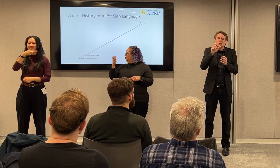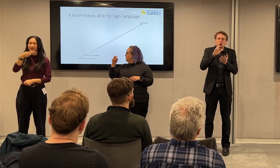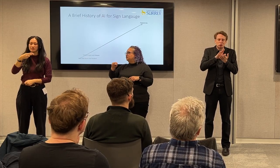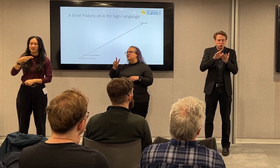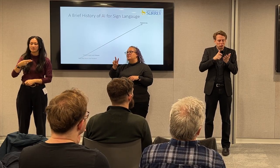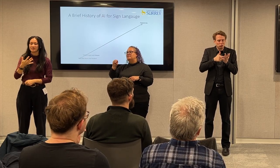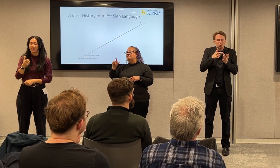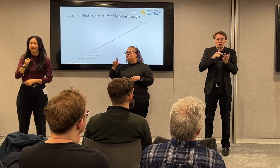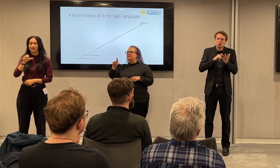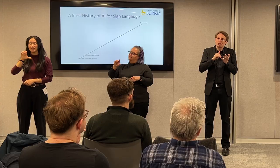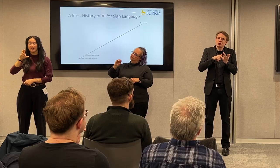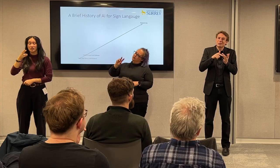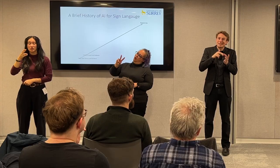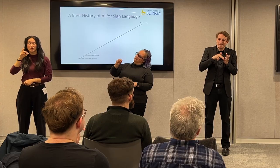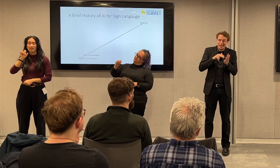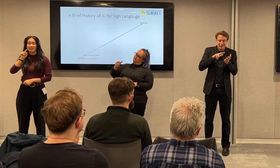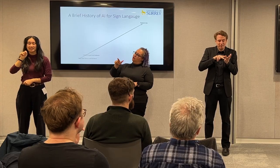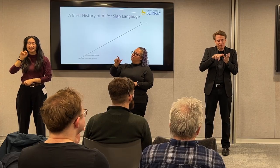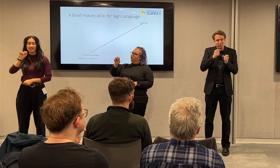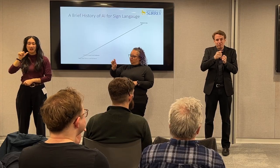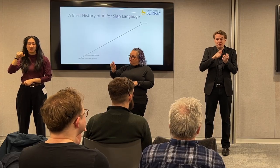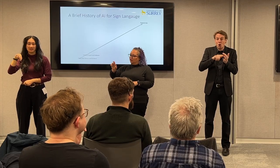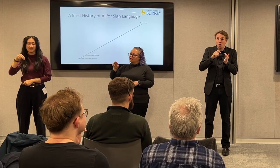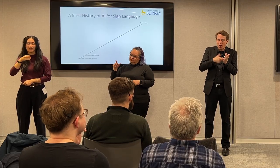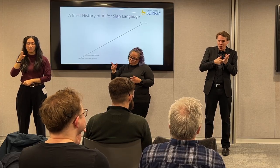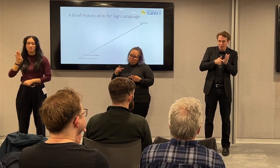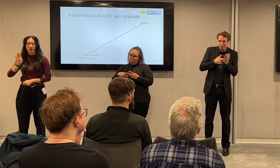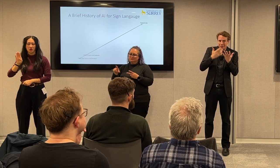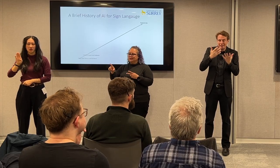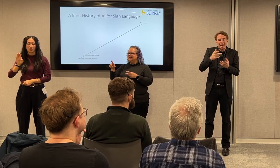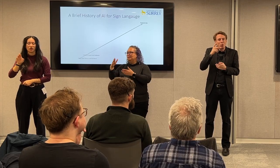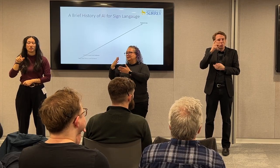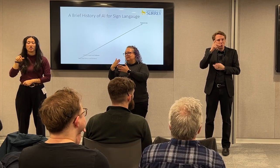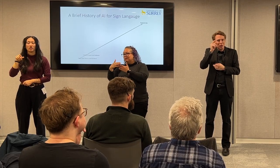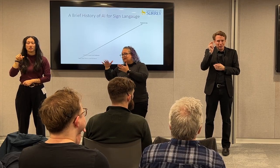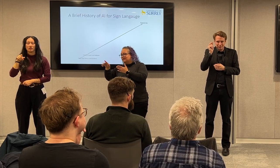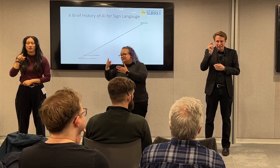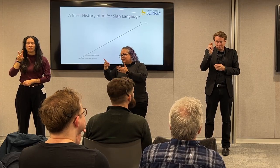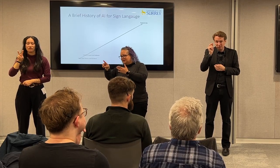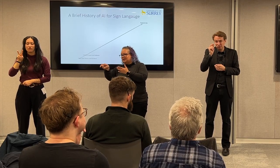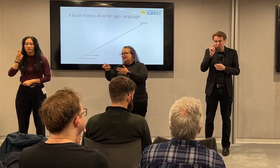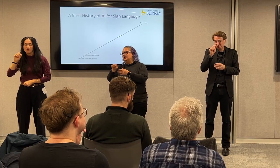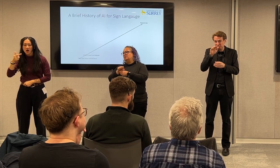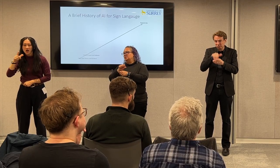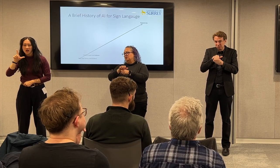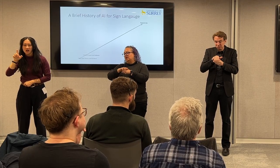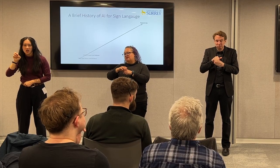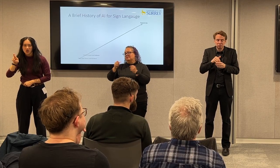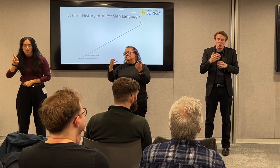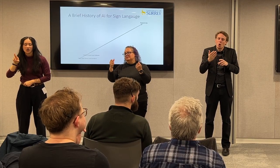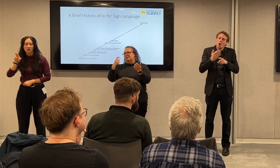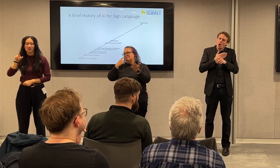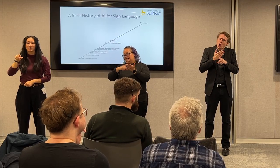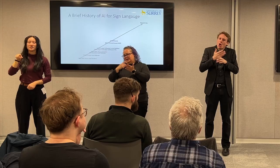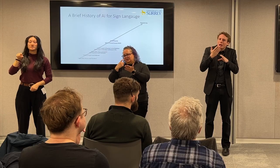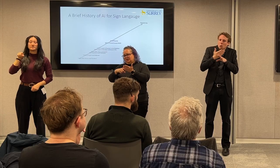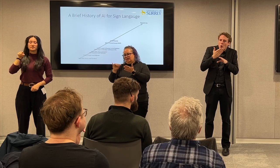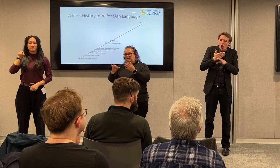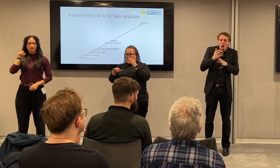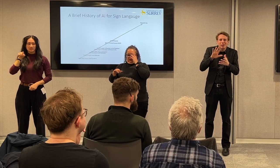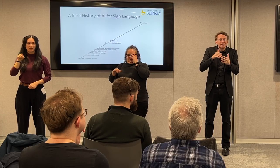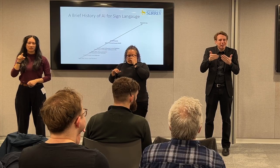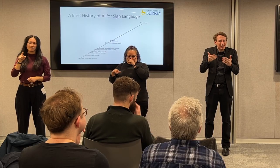Gallaudet. Christian did as part of his PhD, he was doing some early work on again, sign language recognition. And then I've not